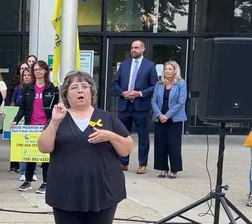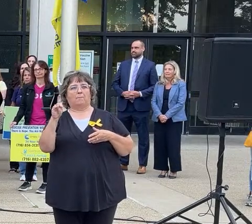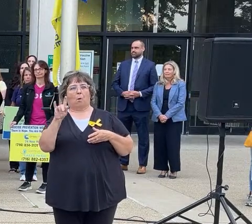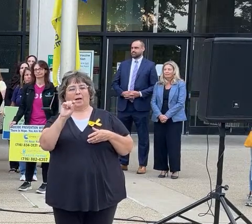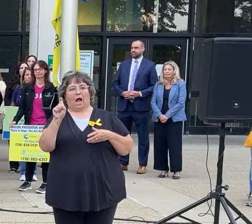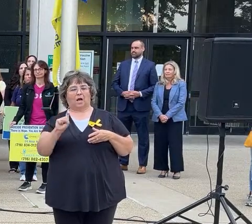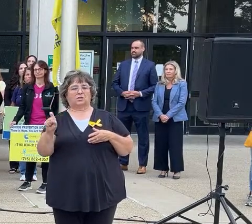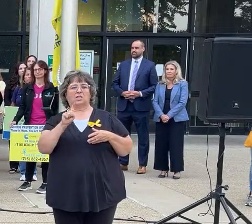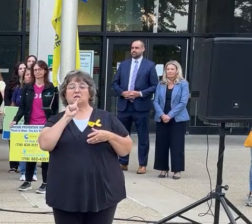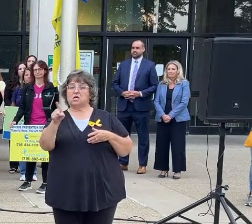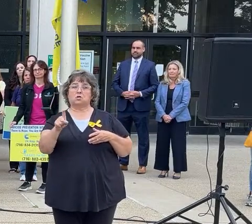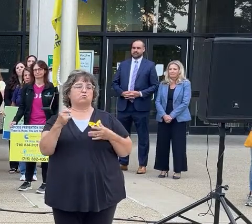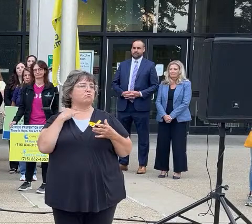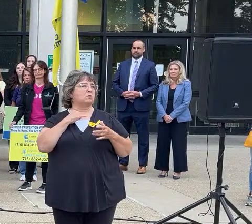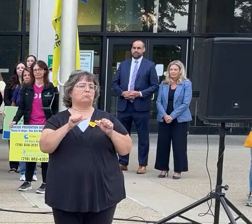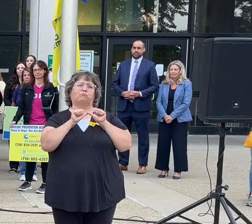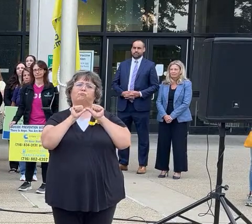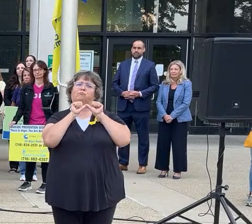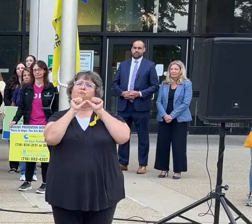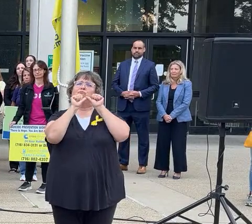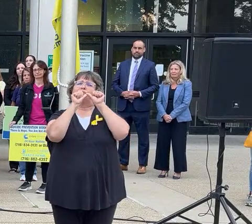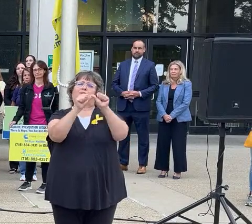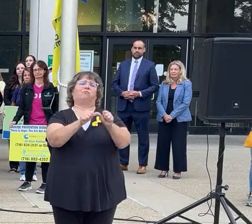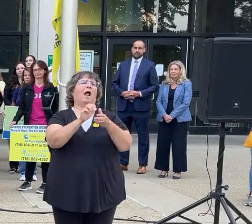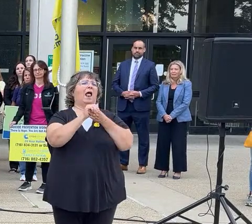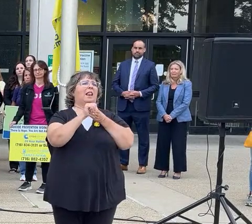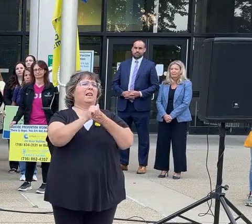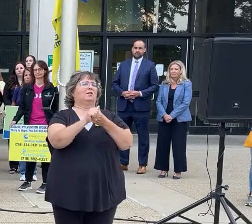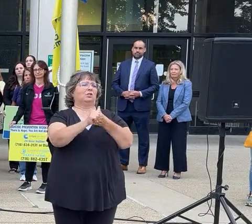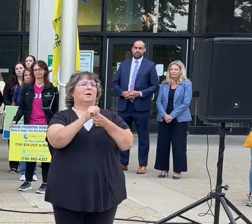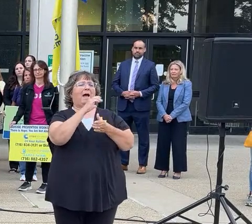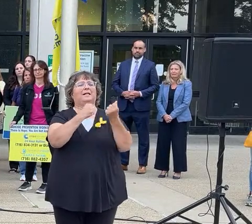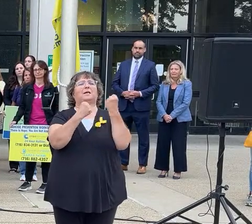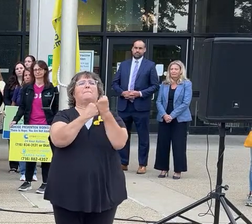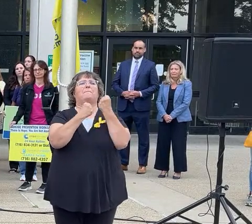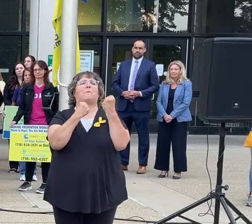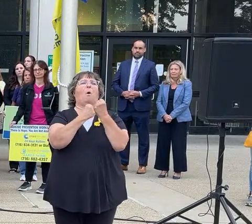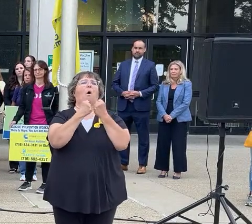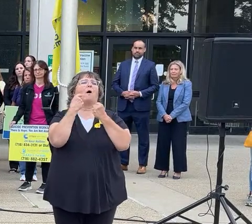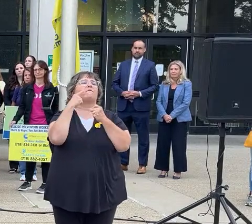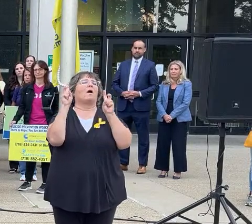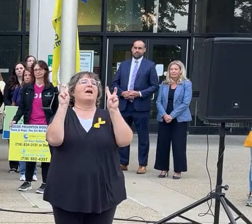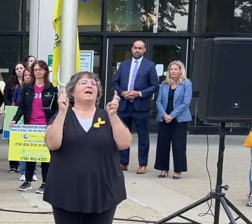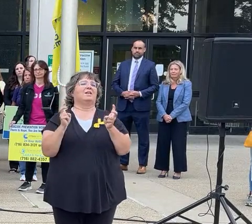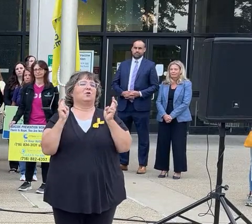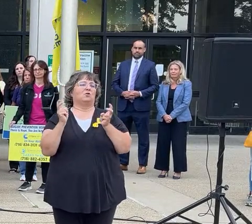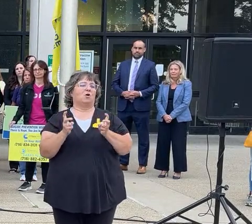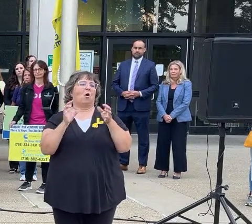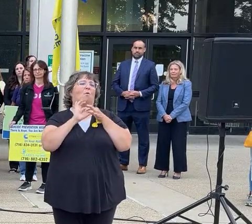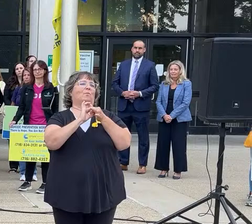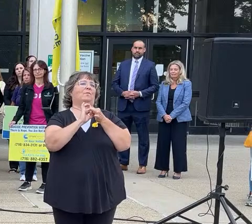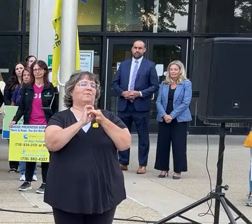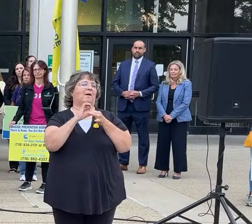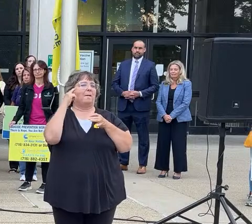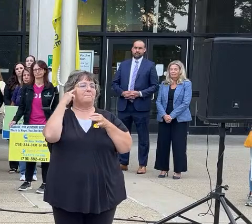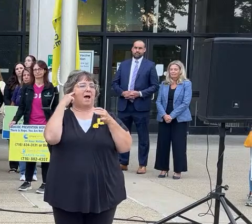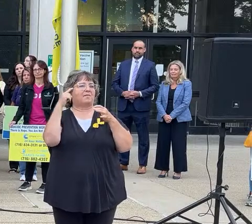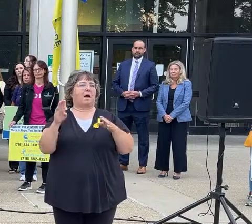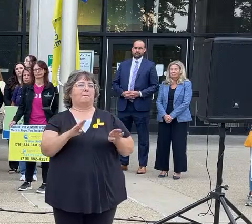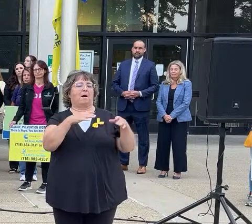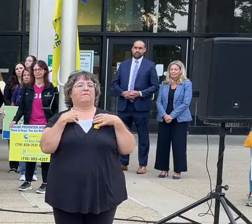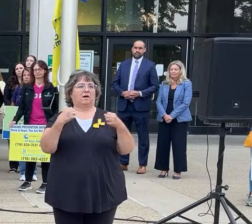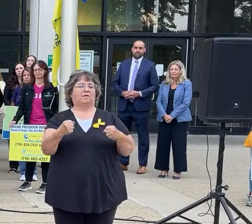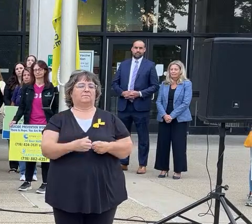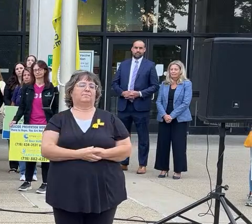who has been unswerving in his leadership and support on issues related to mental and